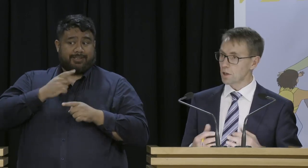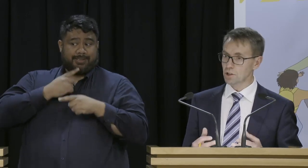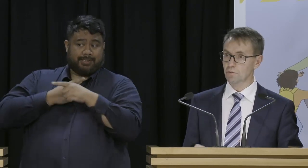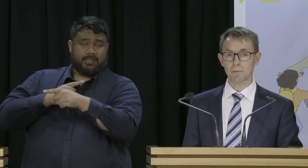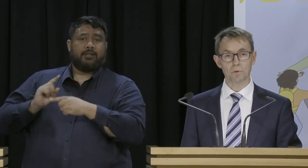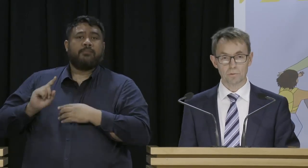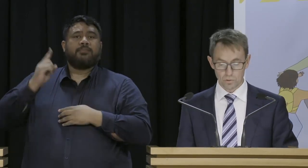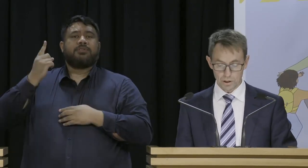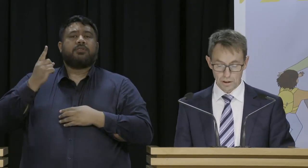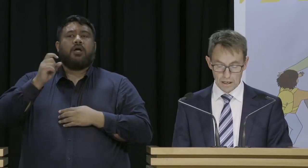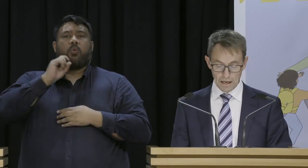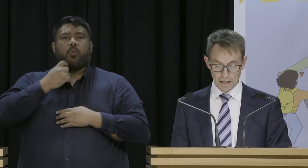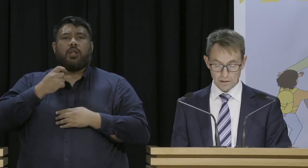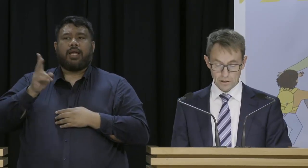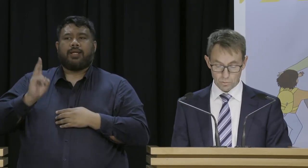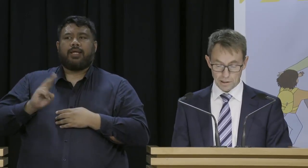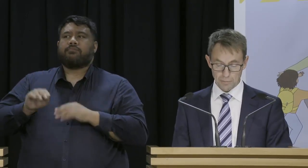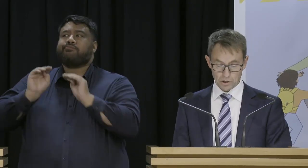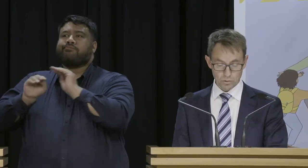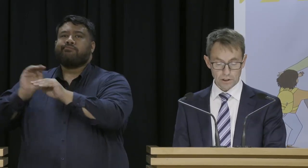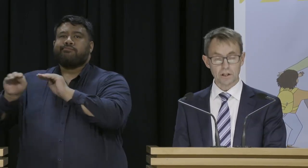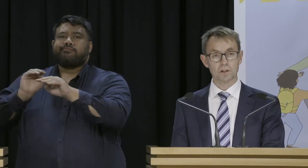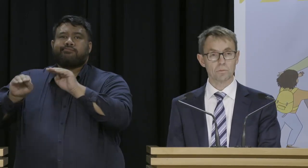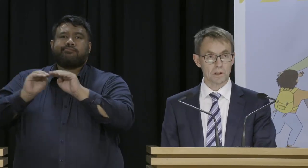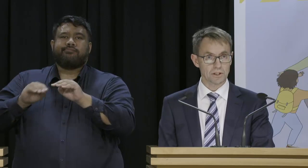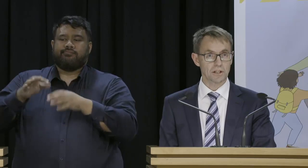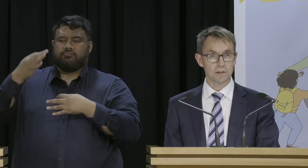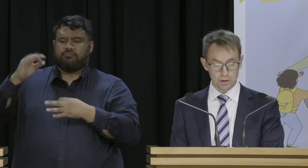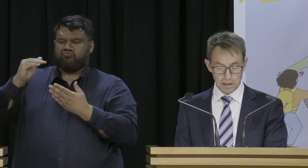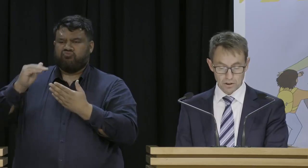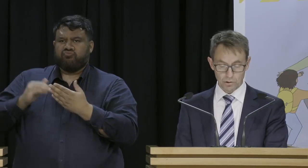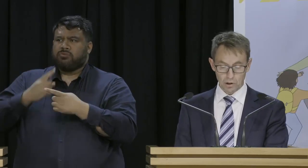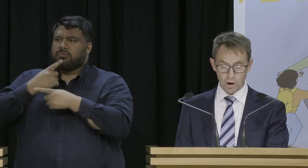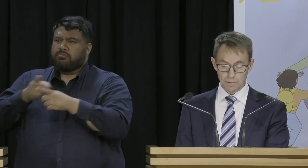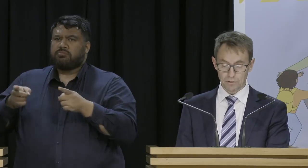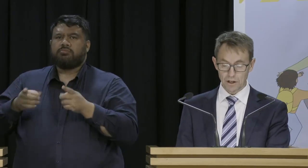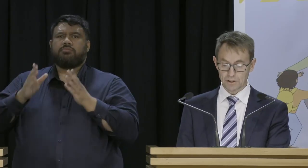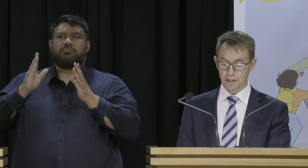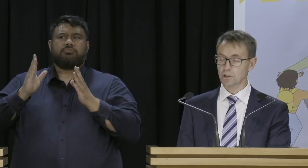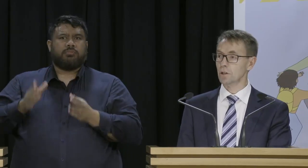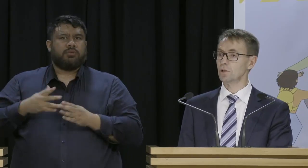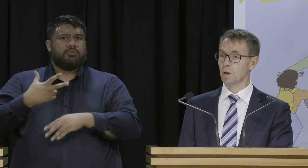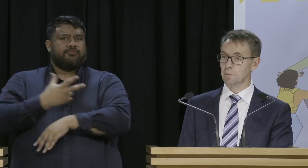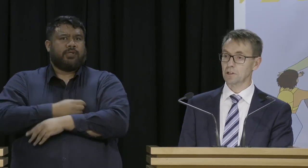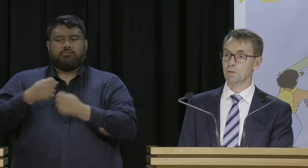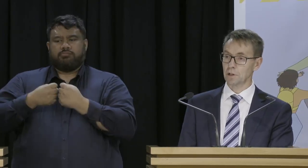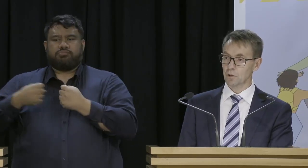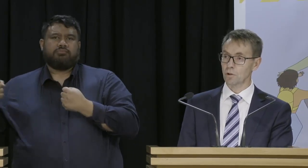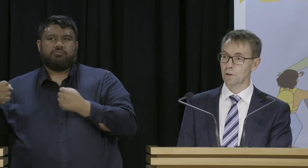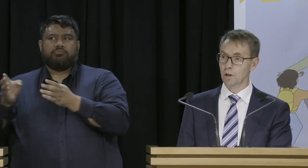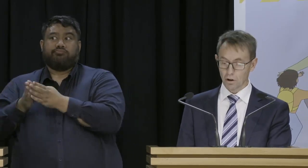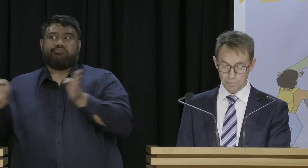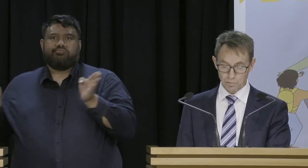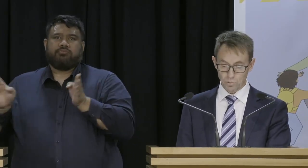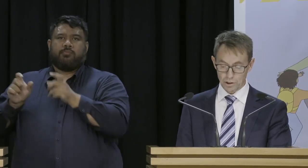next iteration of that border order, and it will be coming shortly. It will extend the mandatory requirement for vaccination to a much bigger